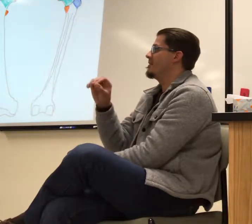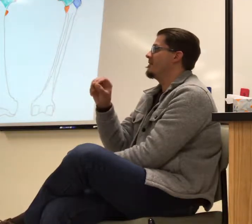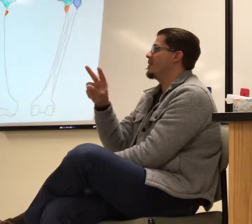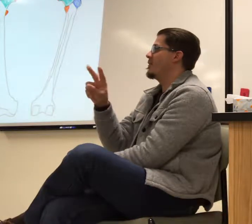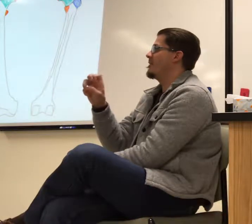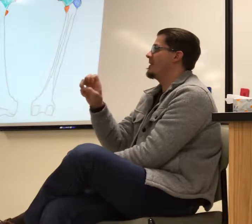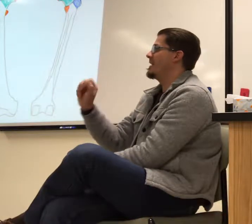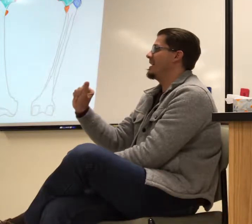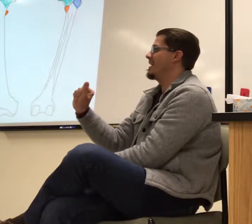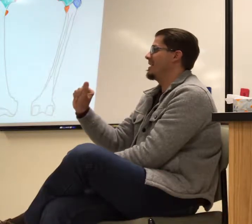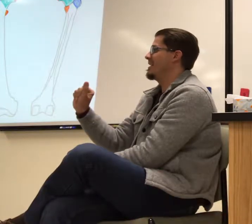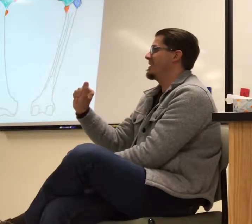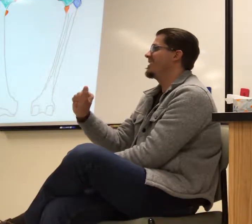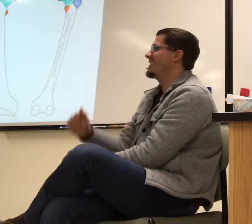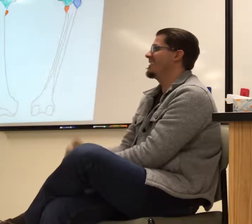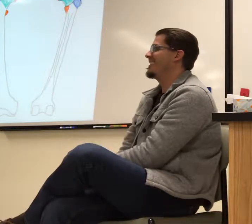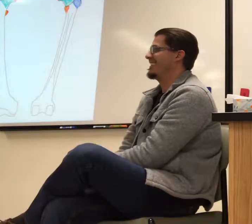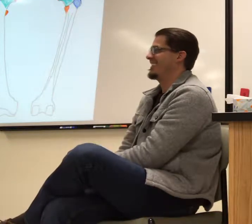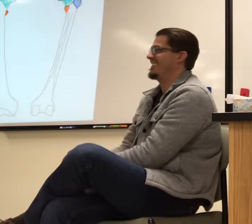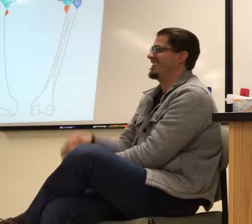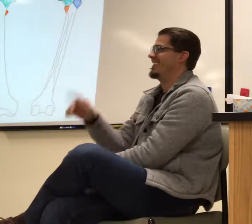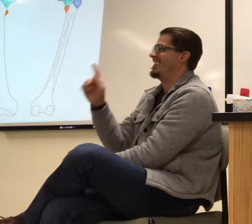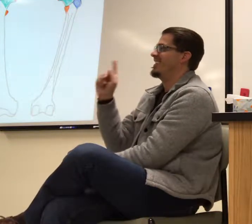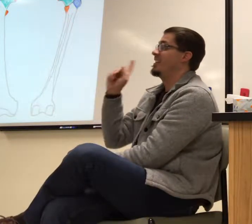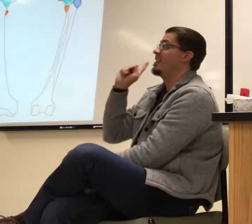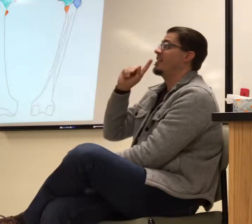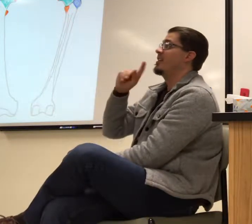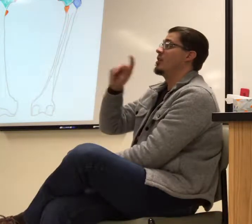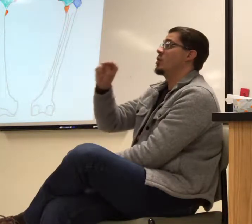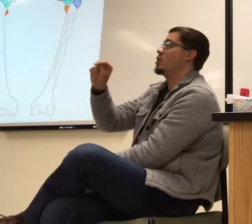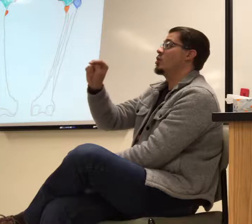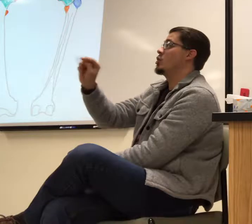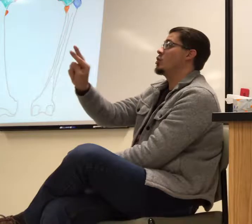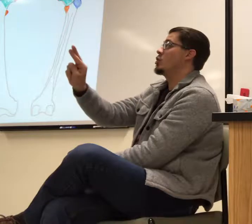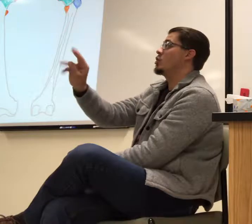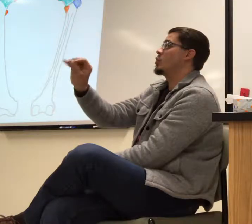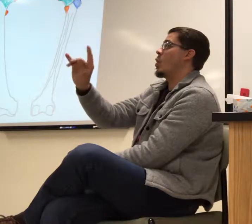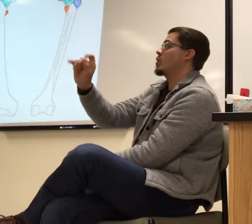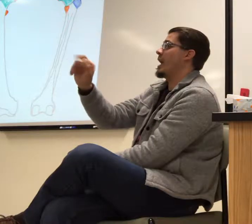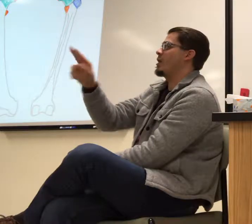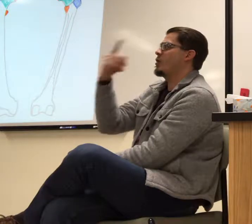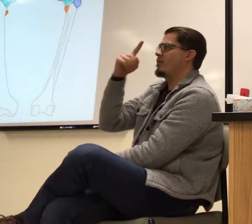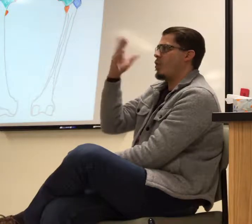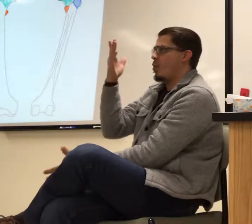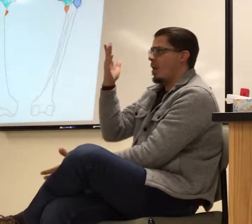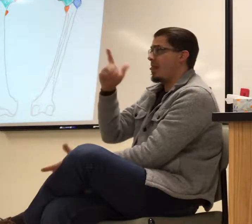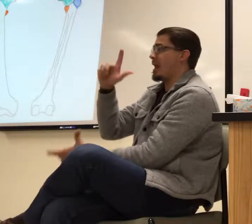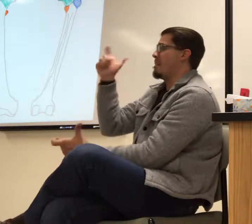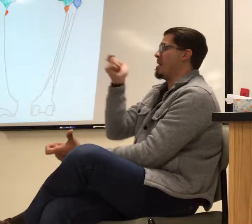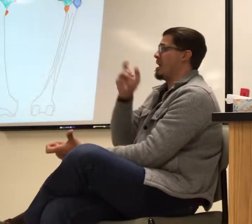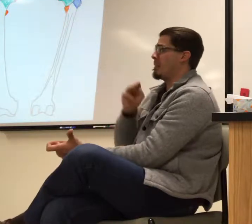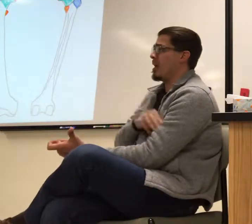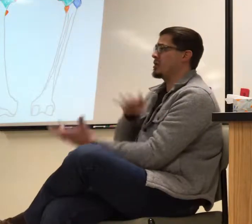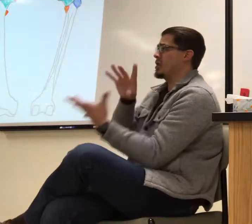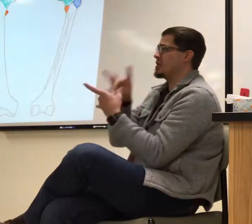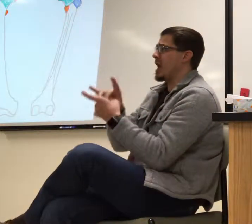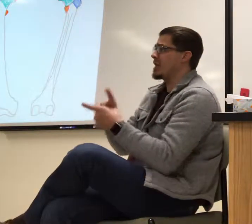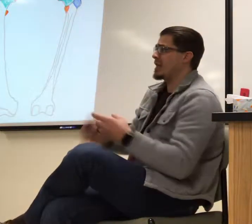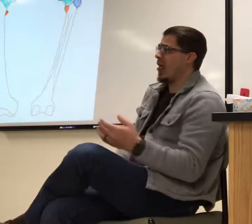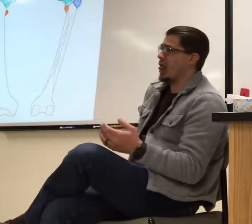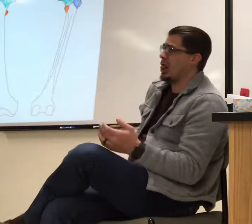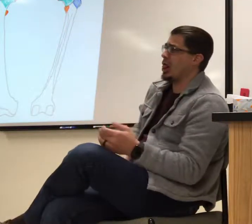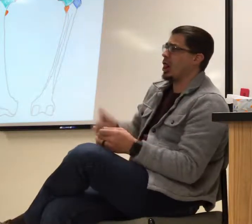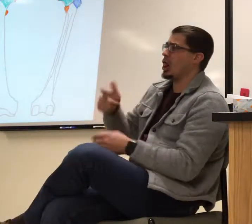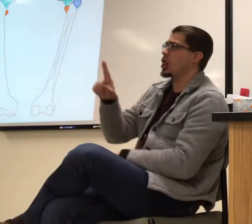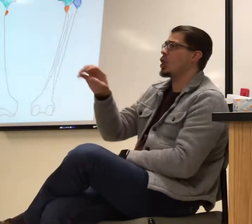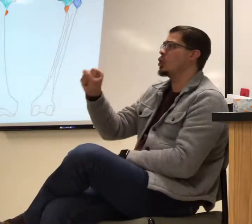The trochanters are for big muscle attachments, okay? Like glutes, rotators of the hip,